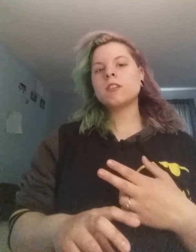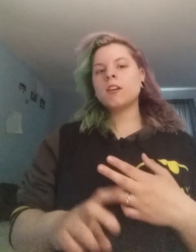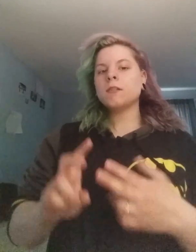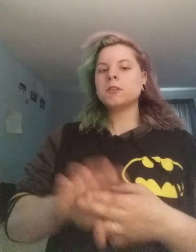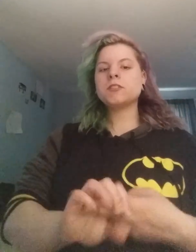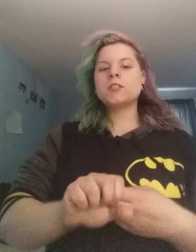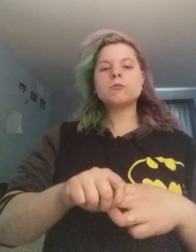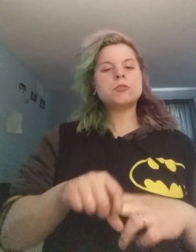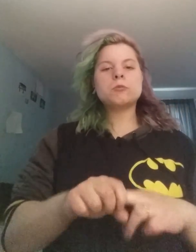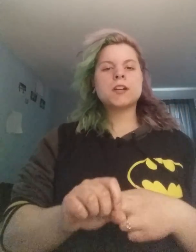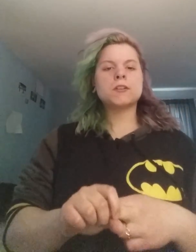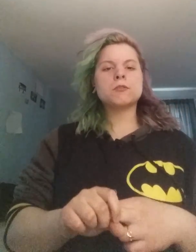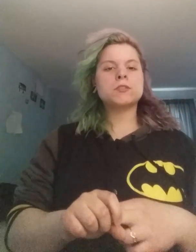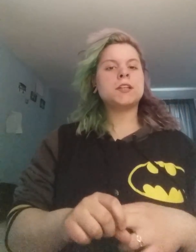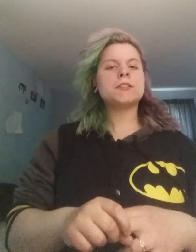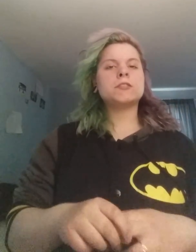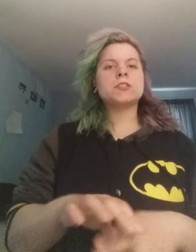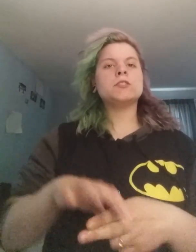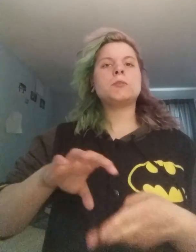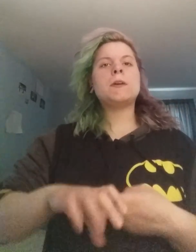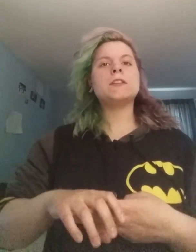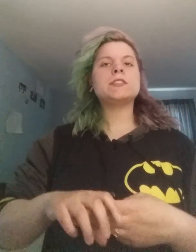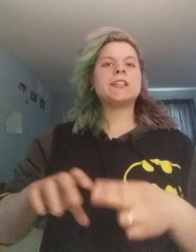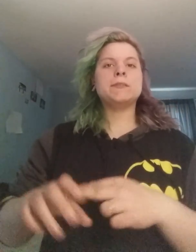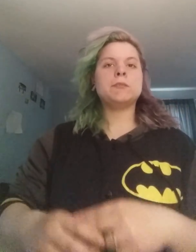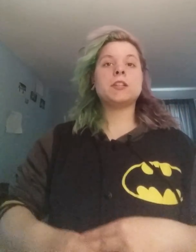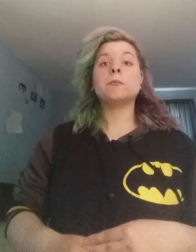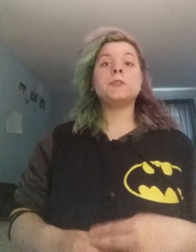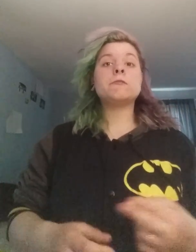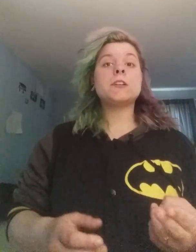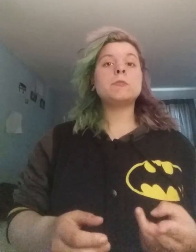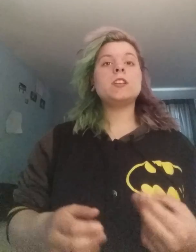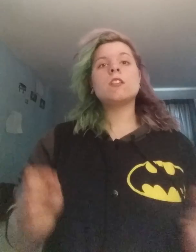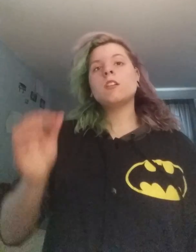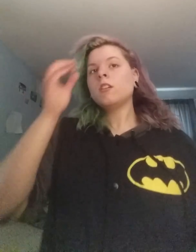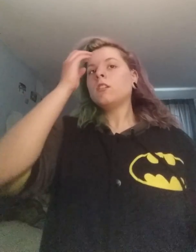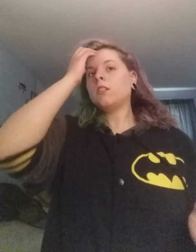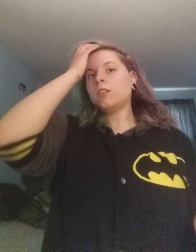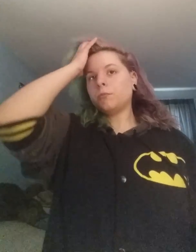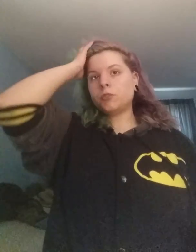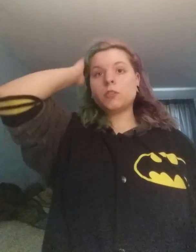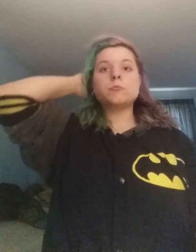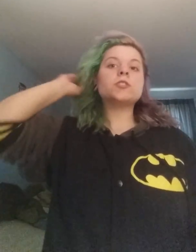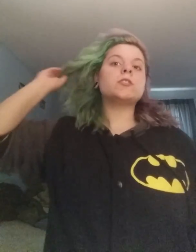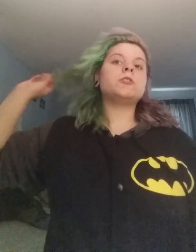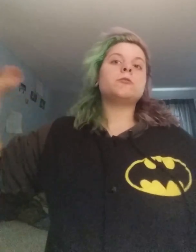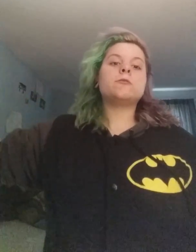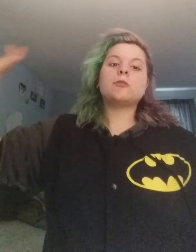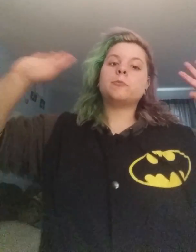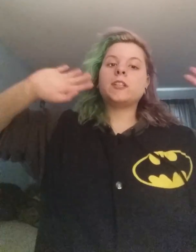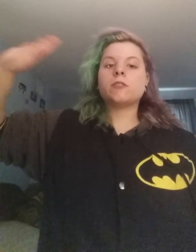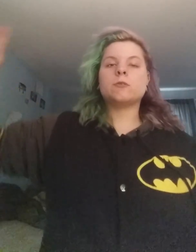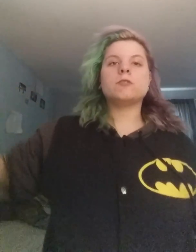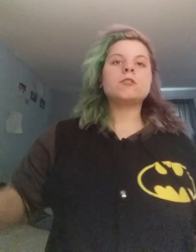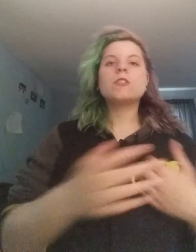because those two kind of go together since your pets can become your family um so i'm just gonna do a few basic ones